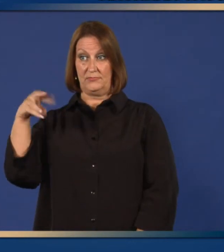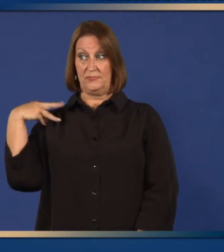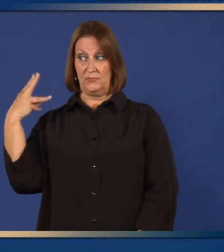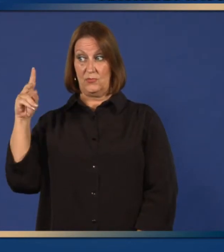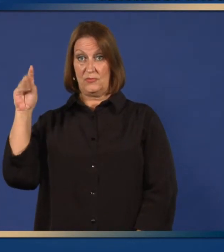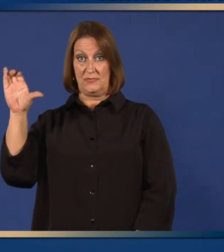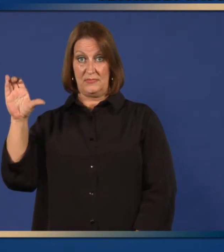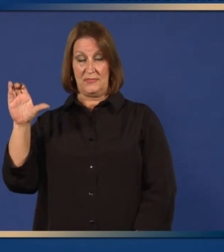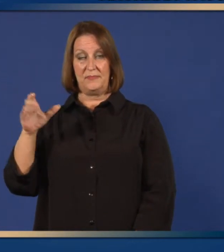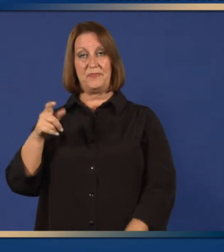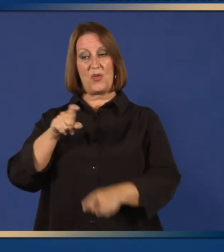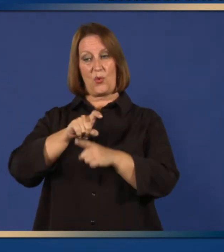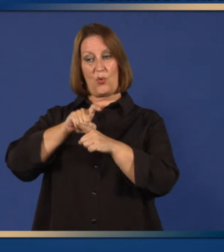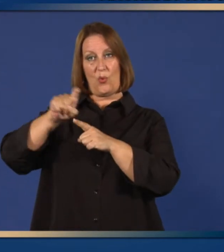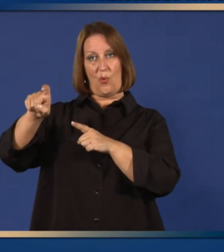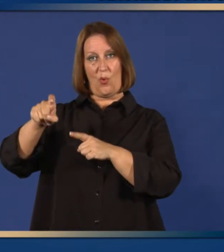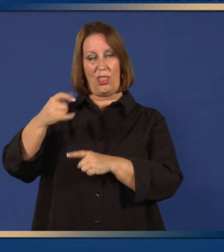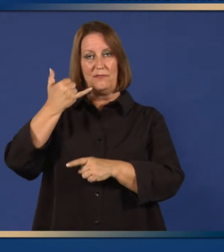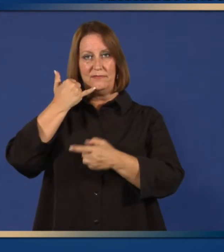by calling